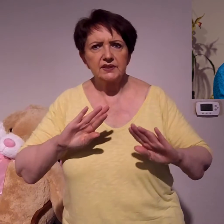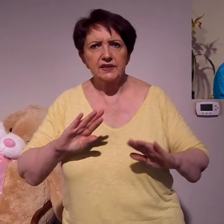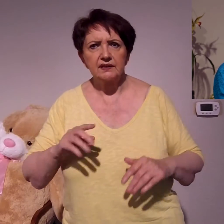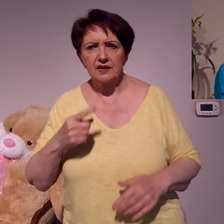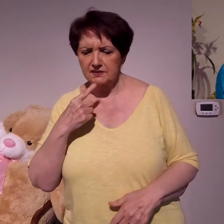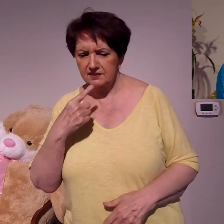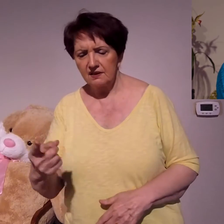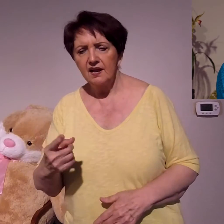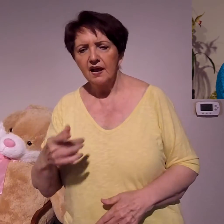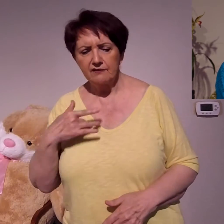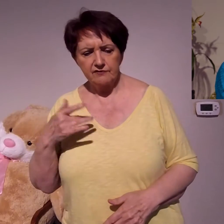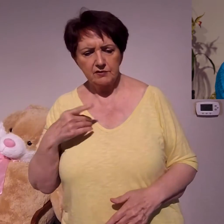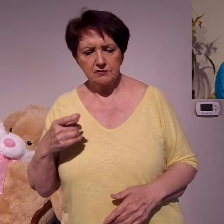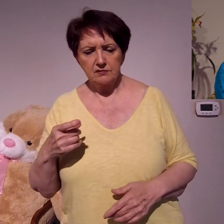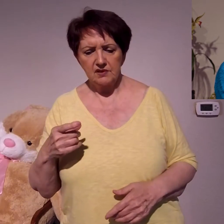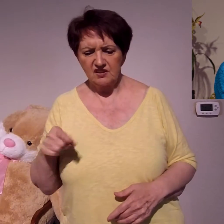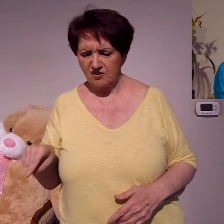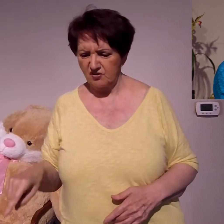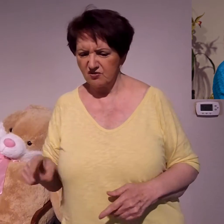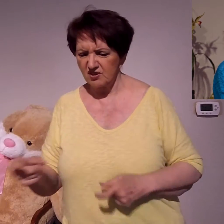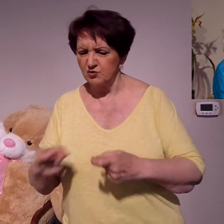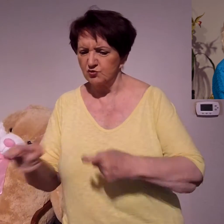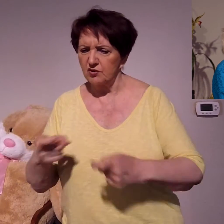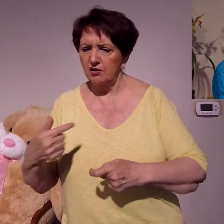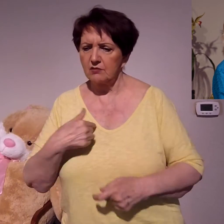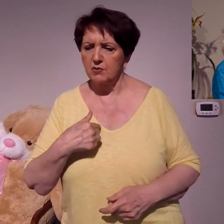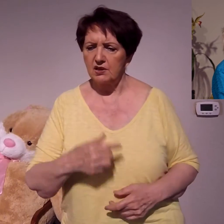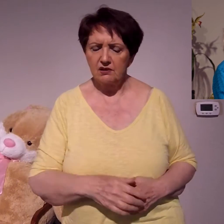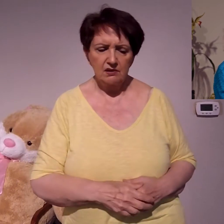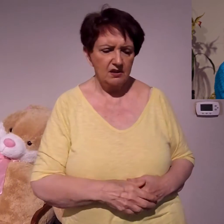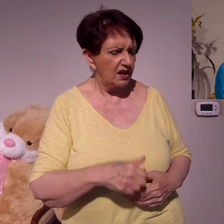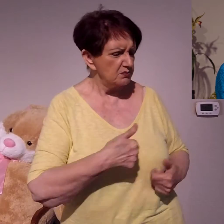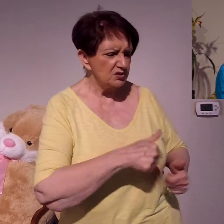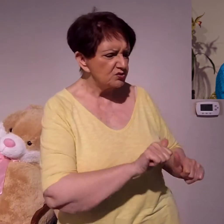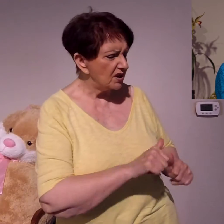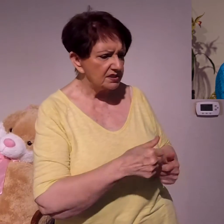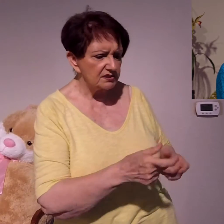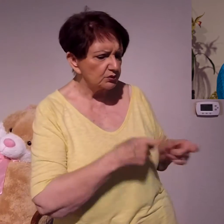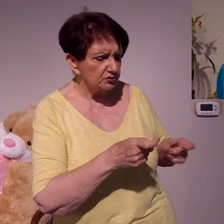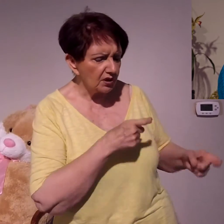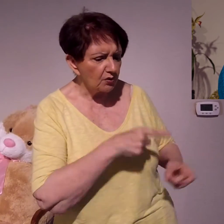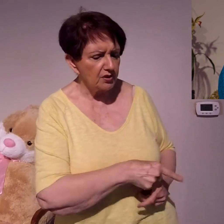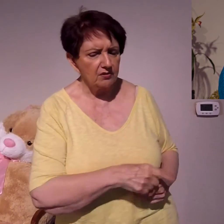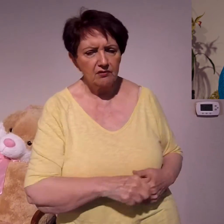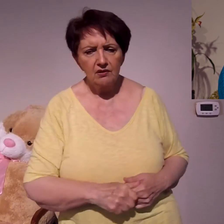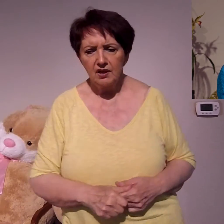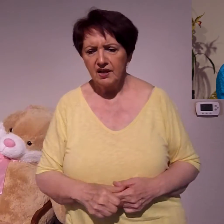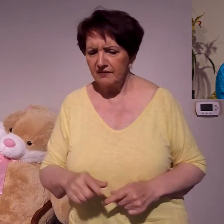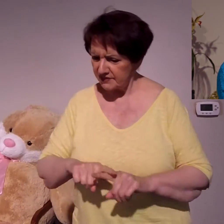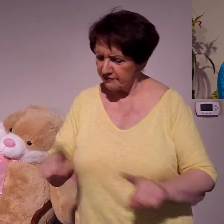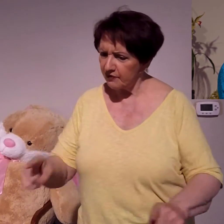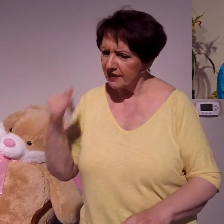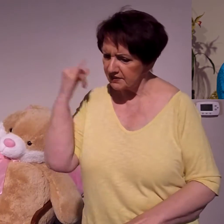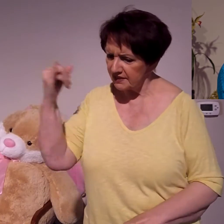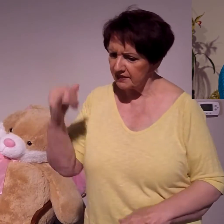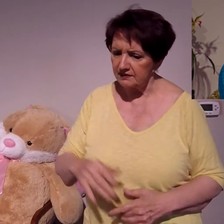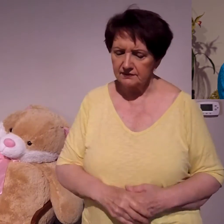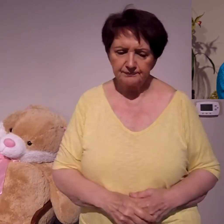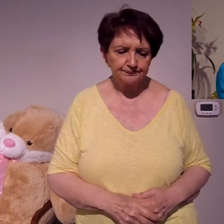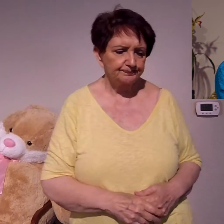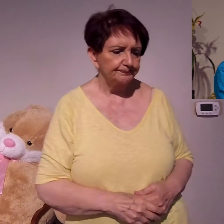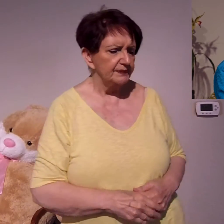I feel controlled. Right? And she's like, "Well, I'm not trying to control you. I just have a different idea about it." Or I'm just suggesting. That's